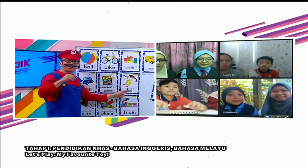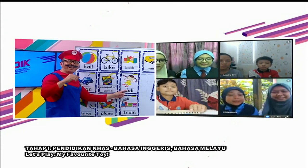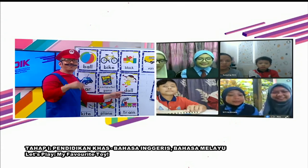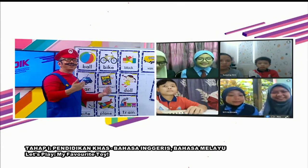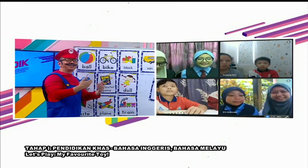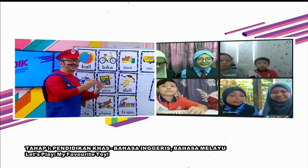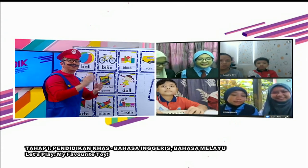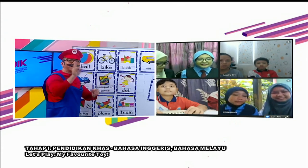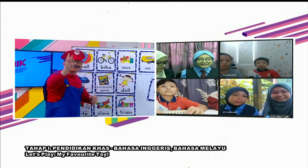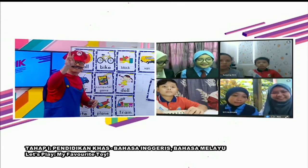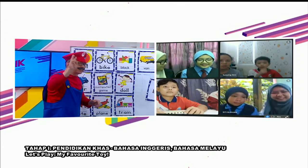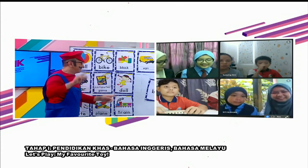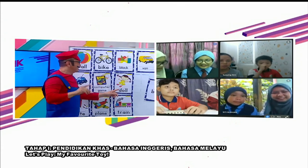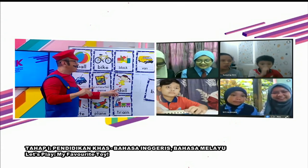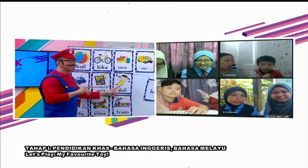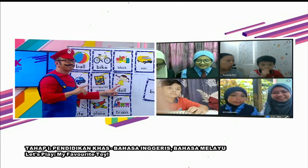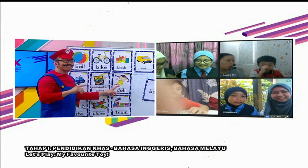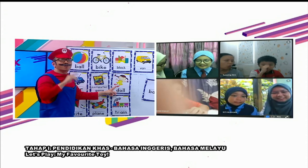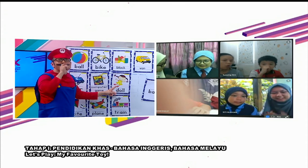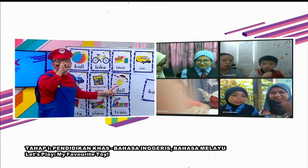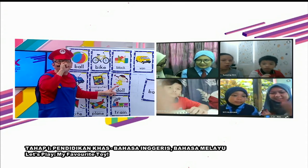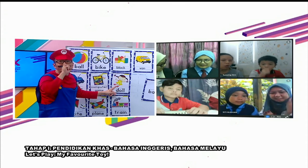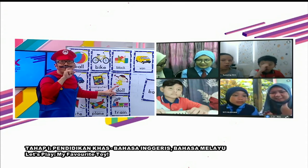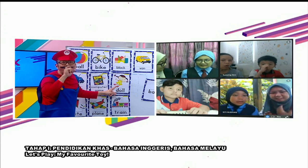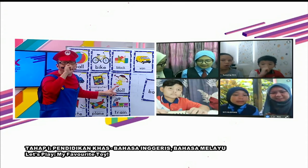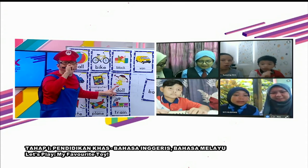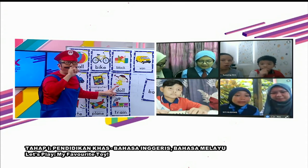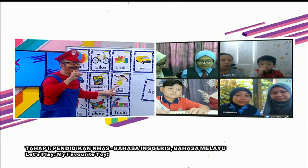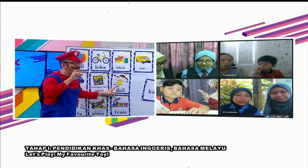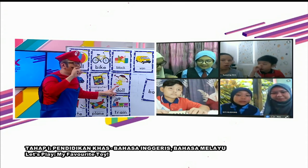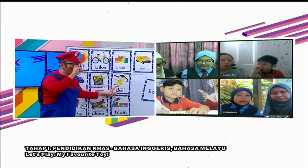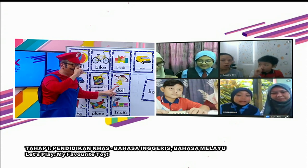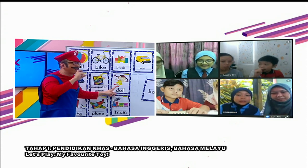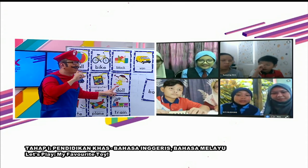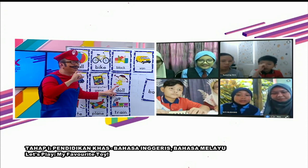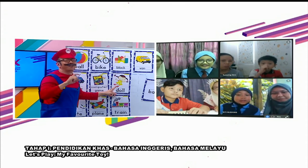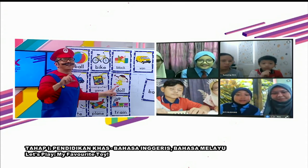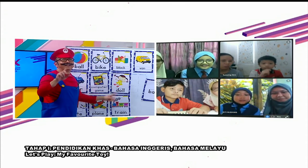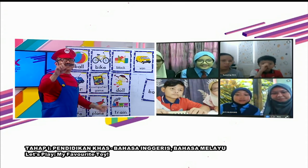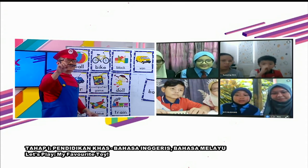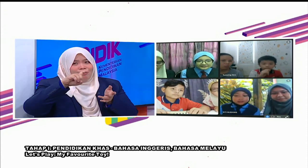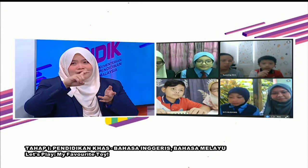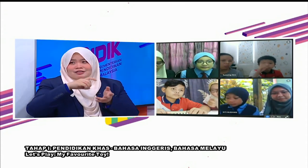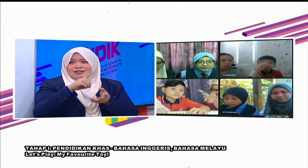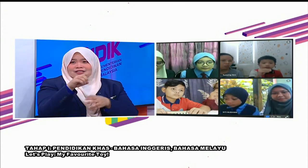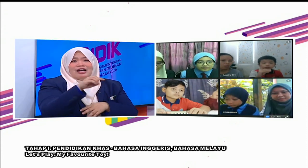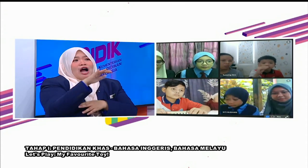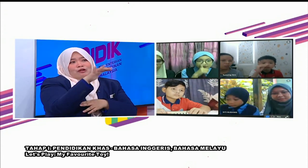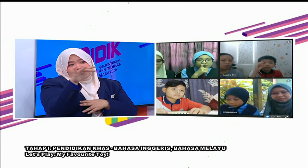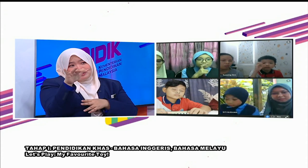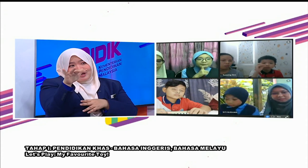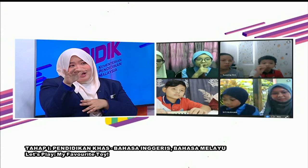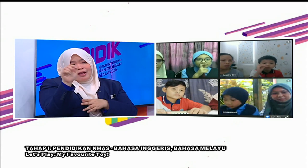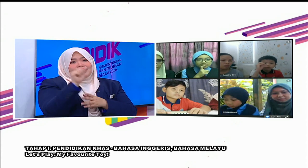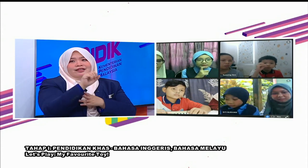continue. Okay, we continue. Number continue. Six. What? Doll. Doll? Oh, yes, doll. Okay. Let's